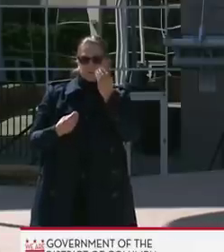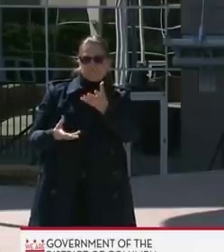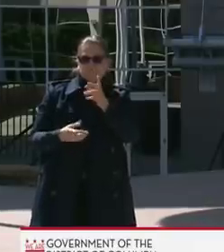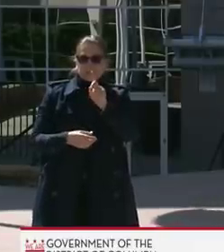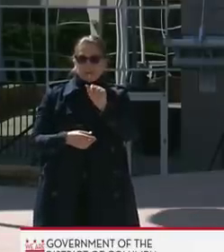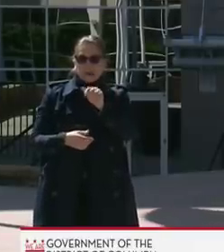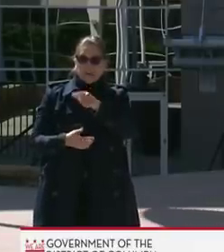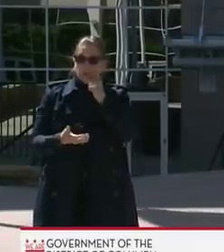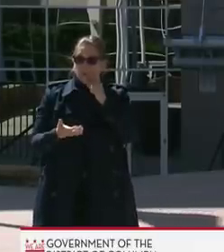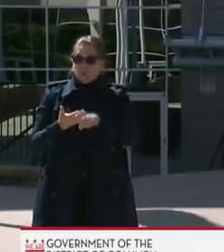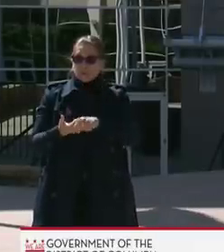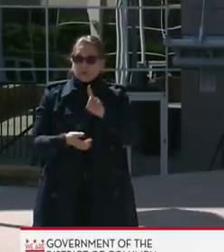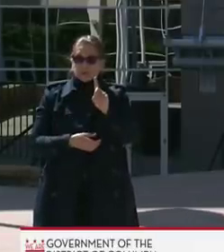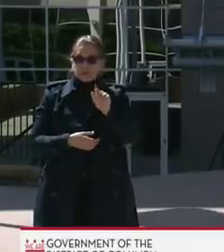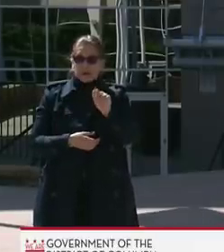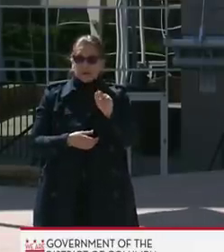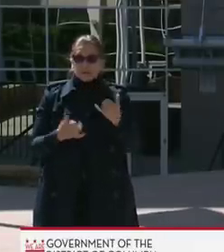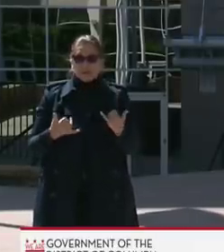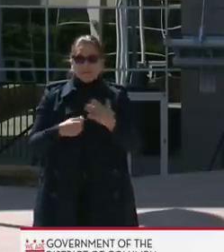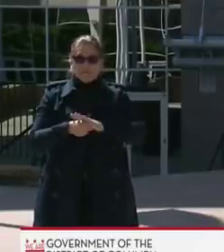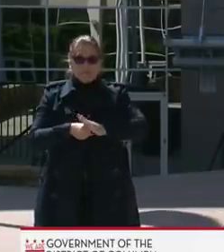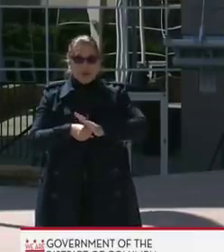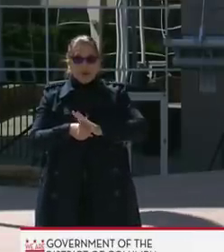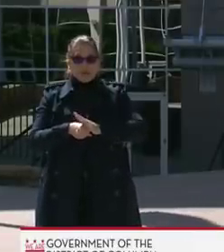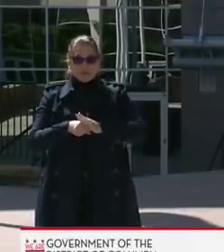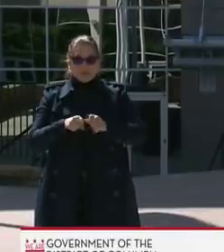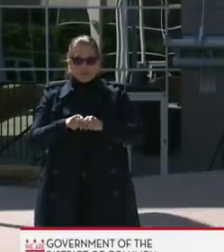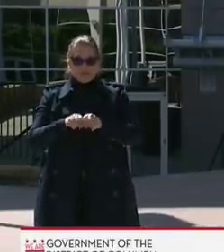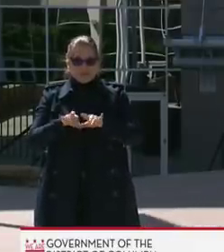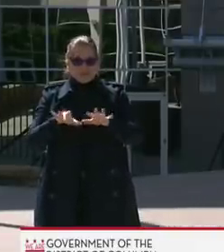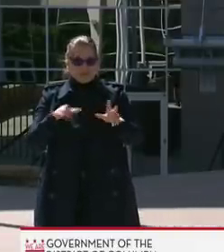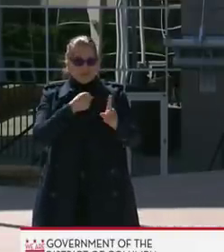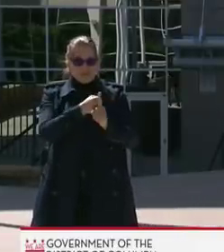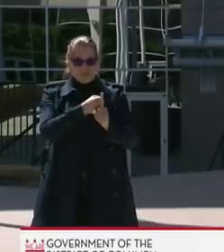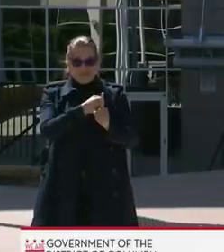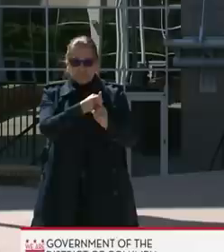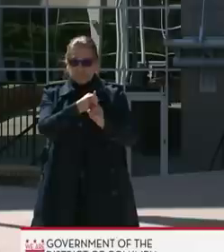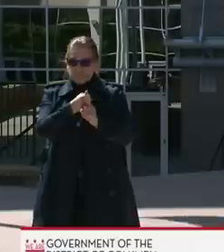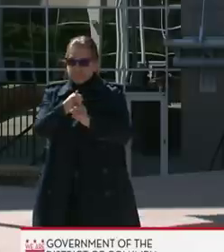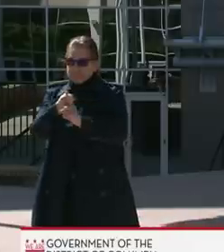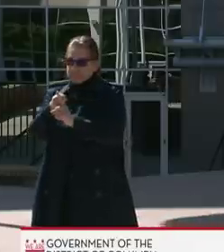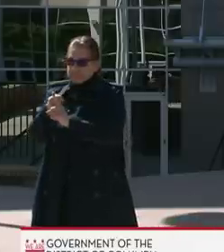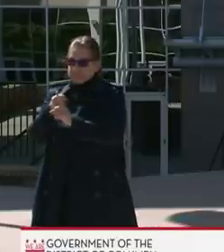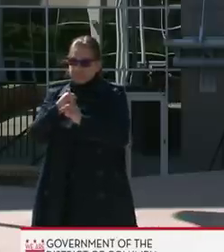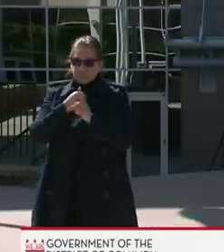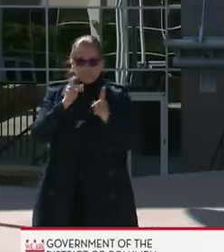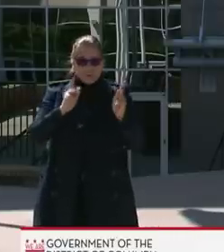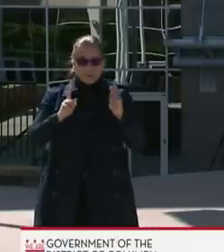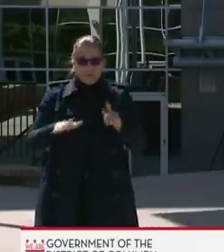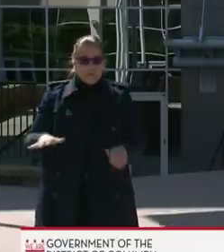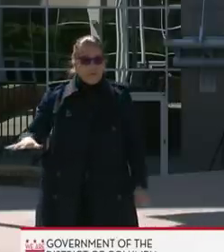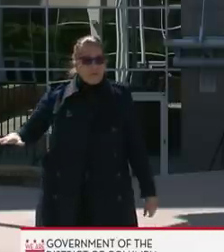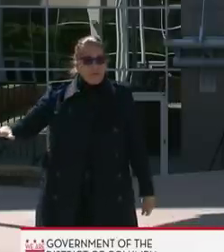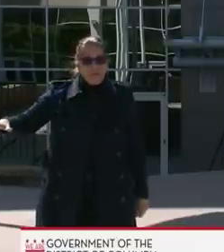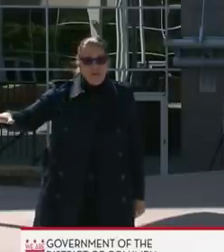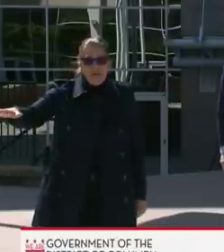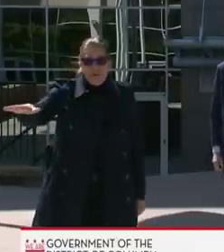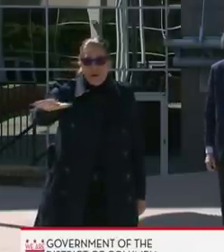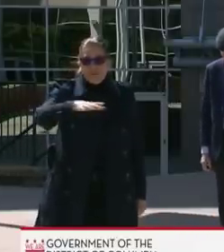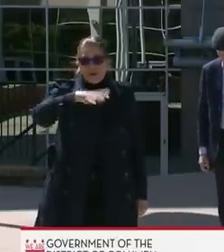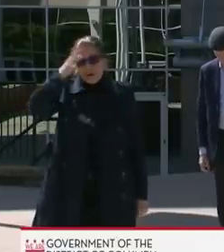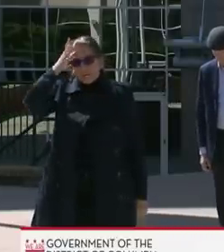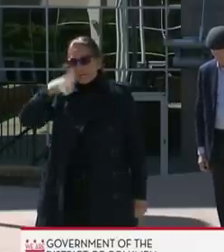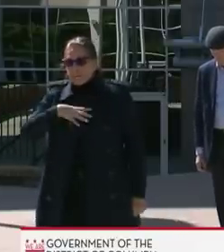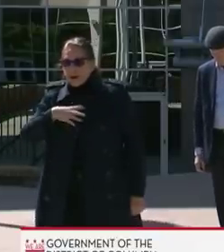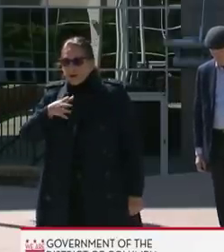this virus is affecting people all across our city. It is affecting men and women.